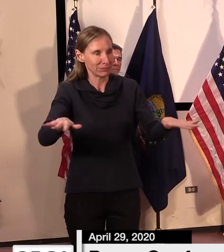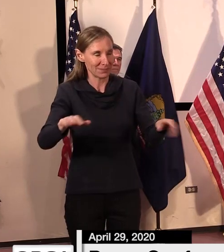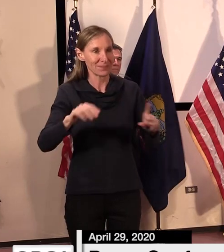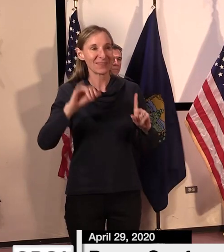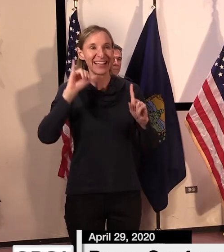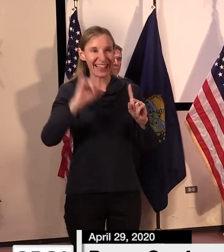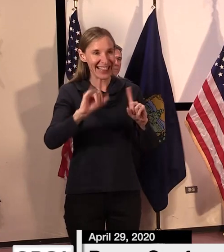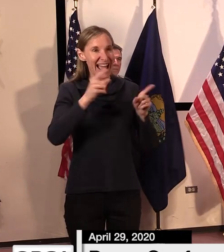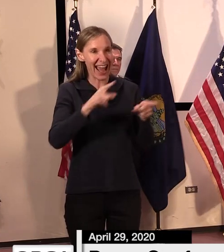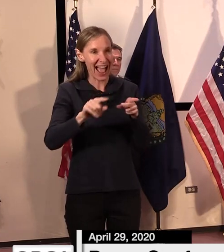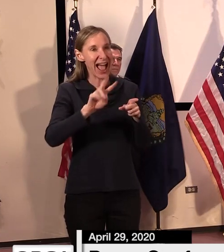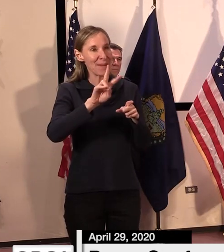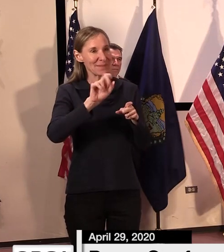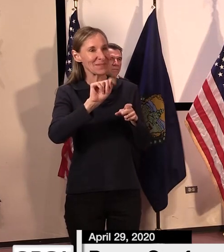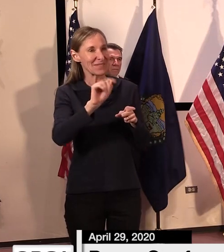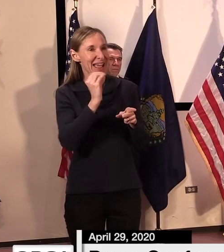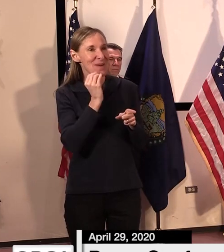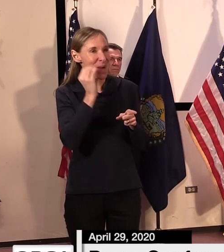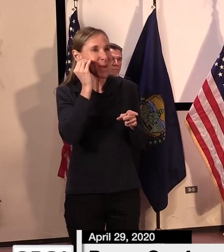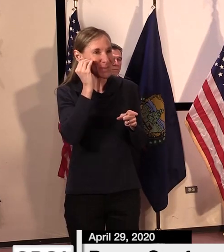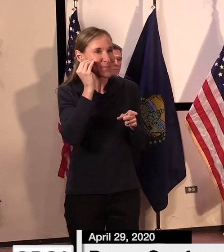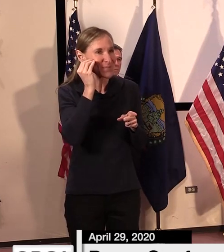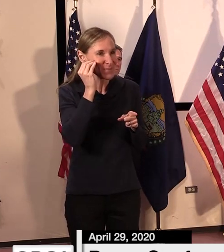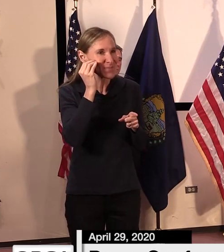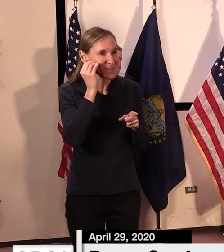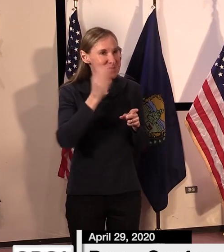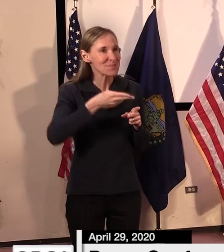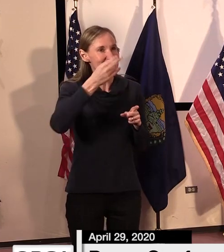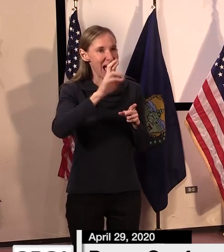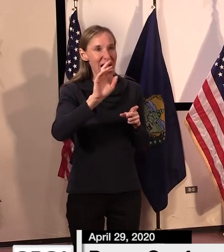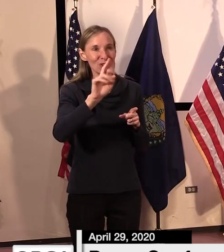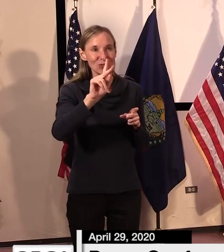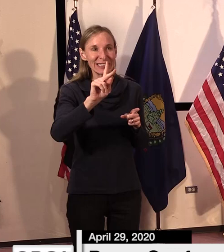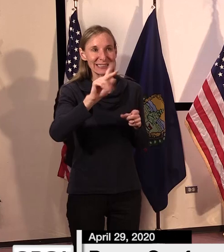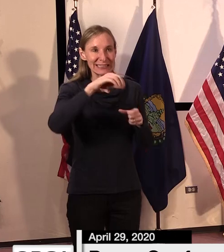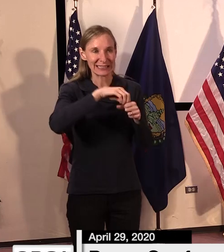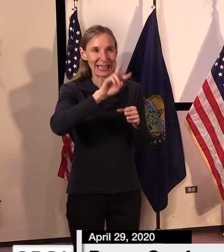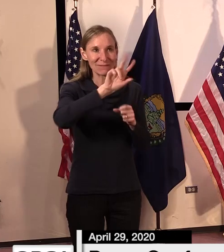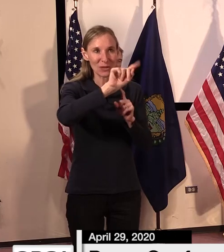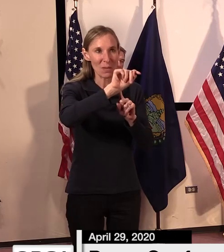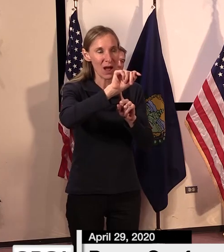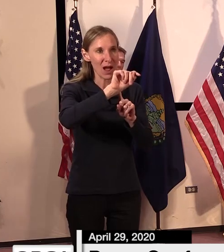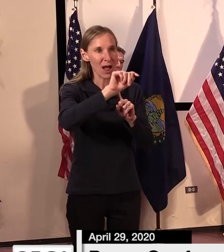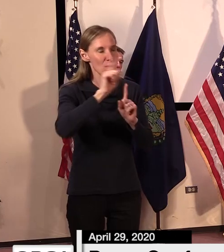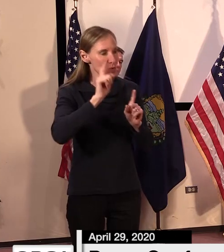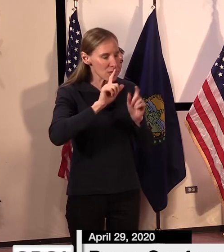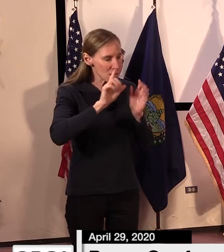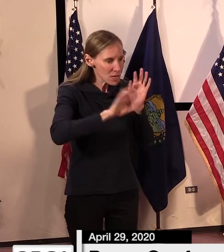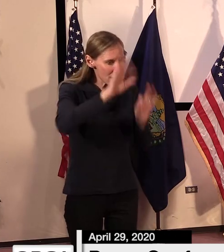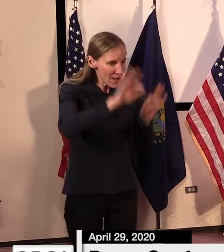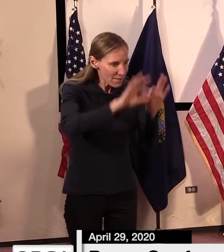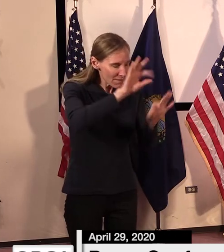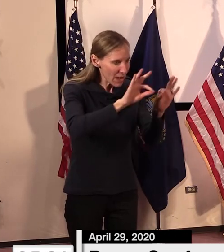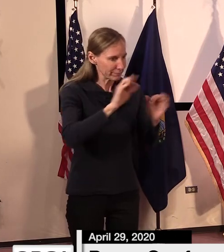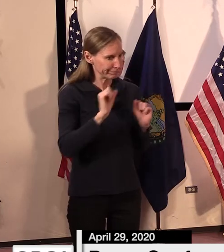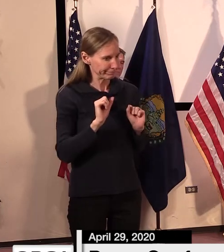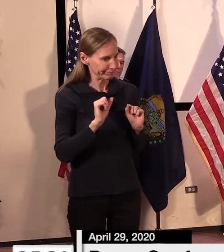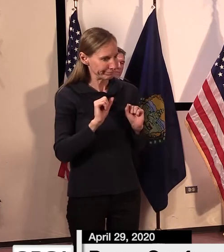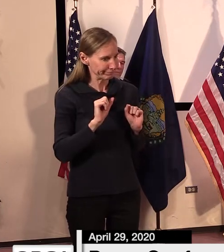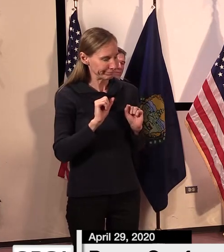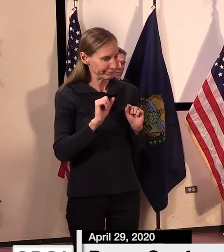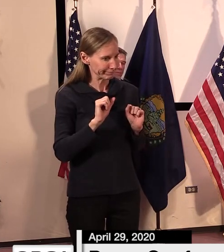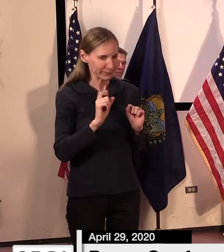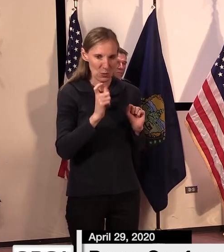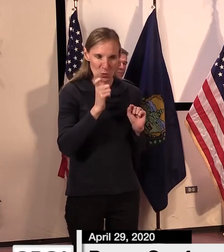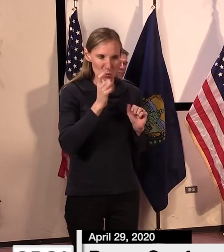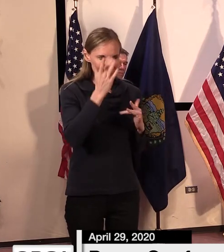other selected facilities that were higher risk in Vermont, and how little we found, we wonder how much